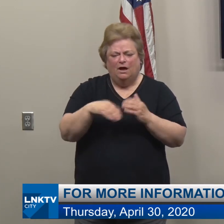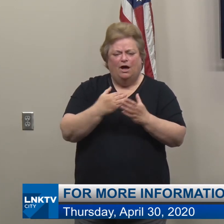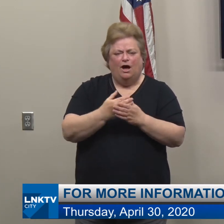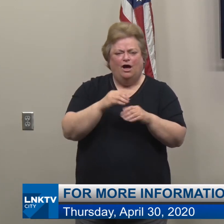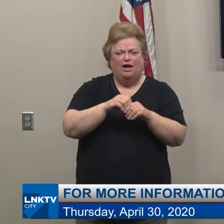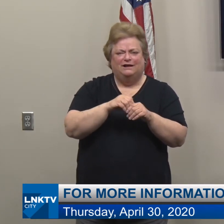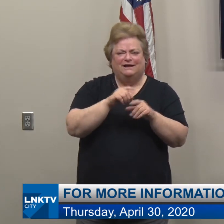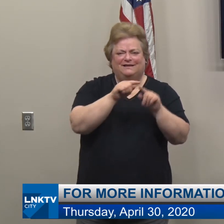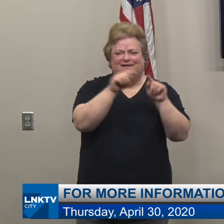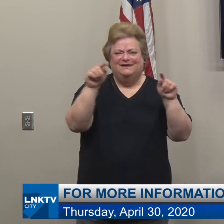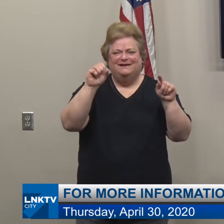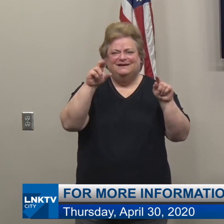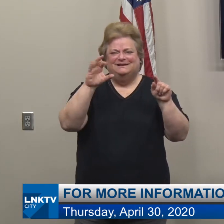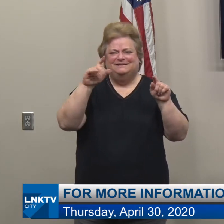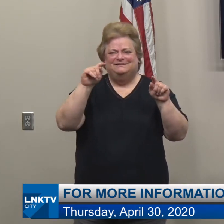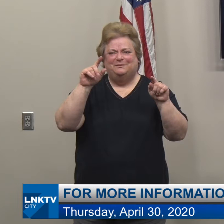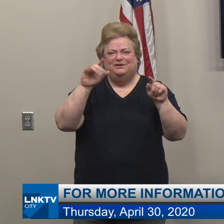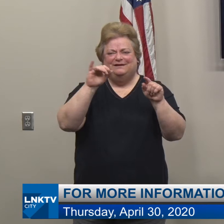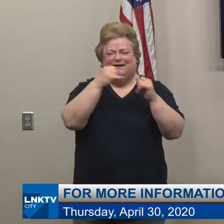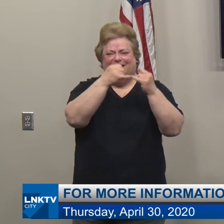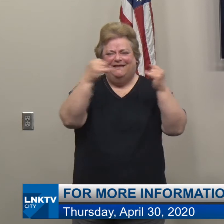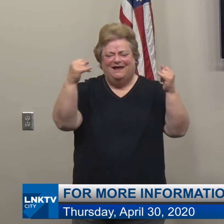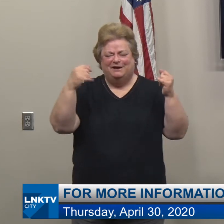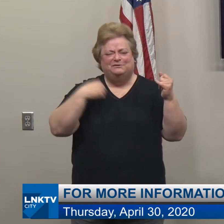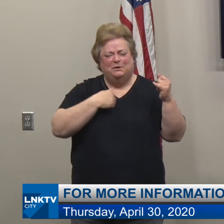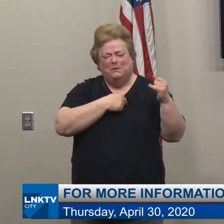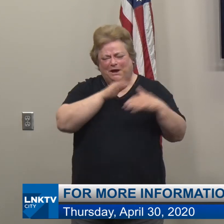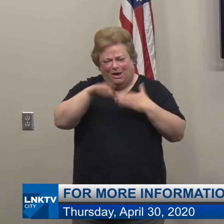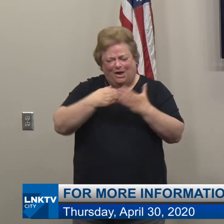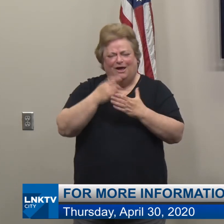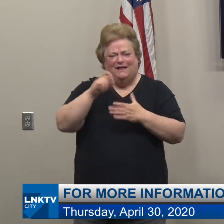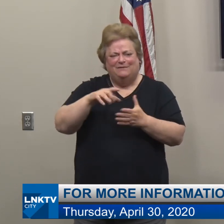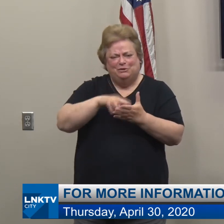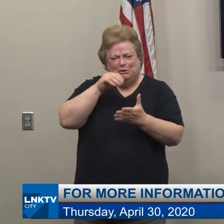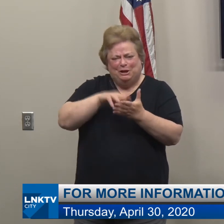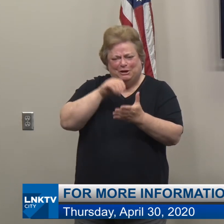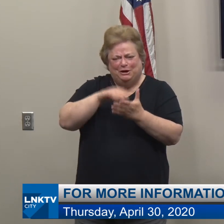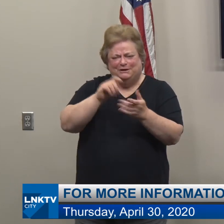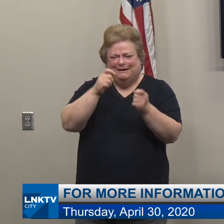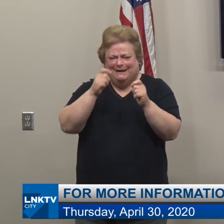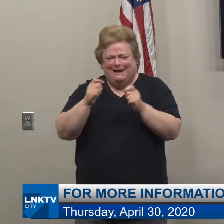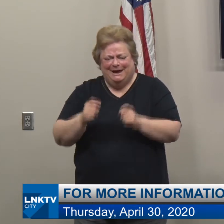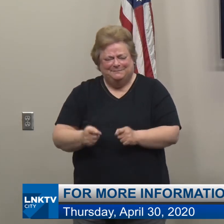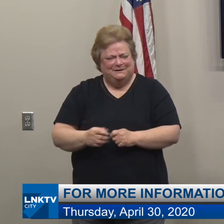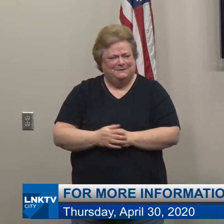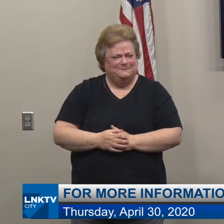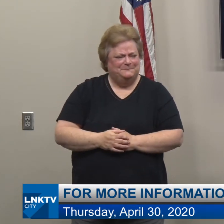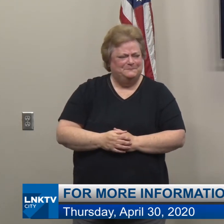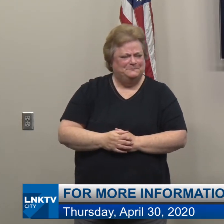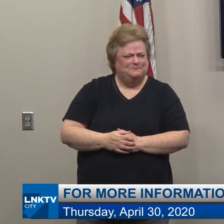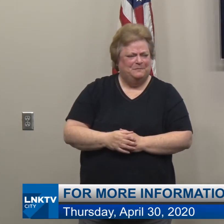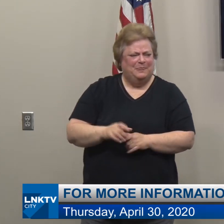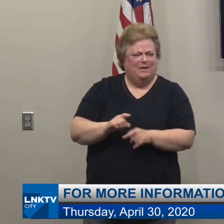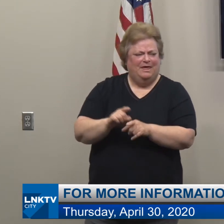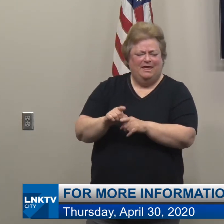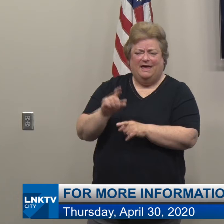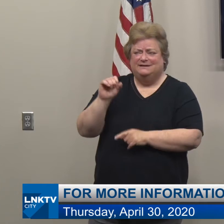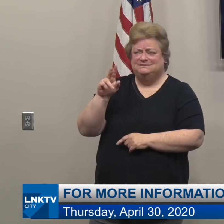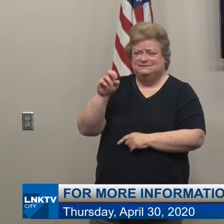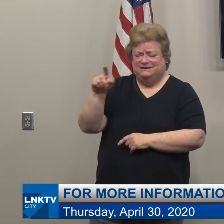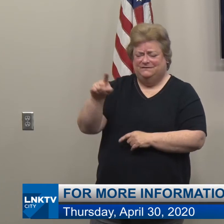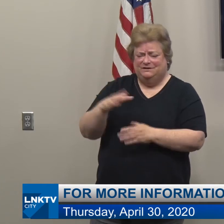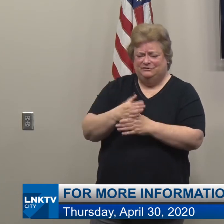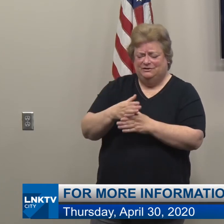So we've all got a lot of learning and adapting and evolving to do. As Steve shared, one of the areas